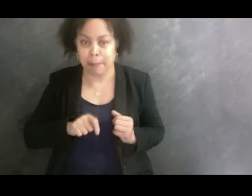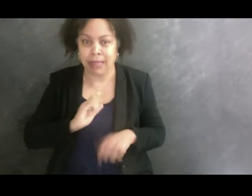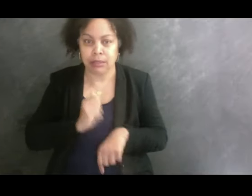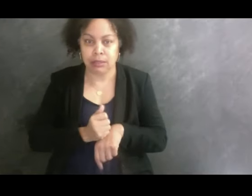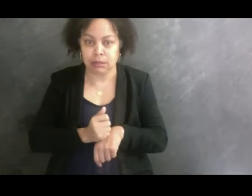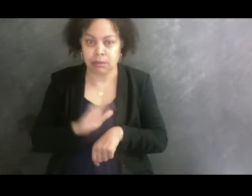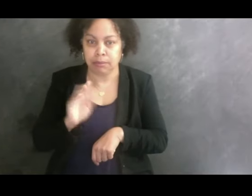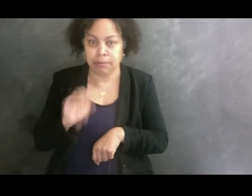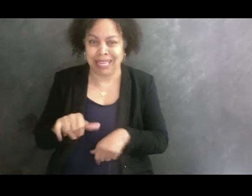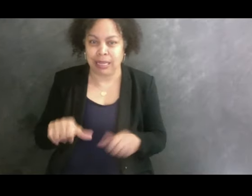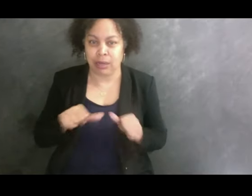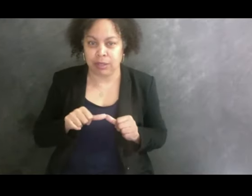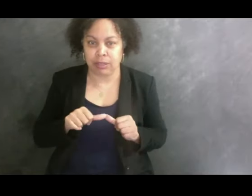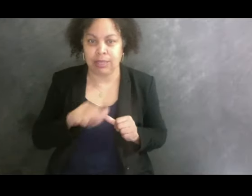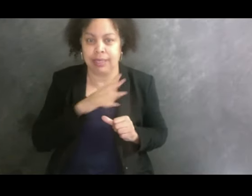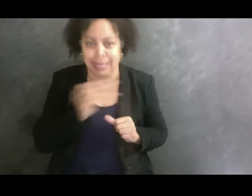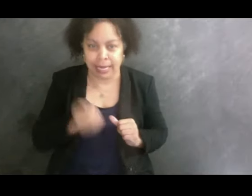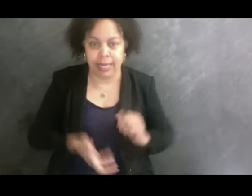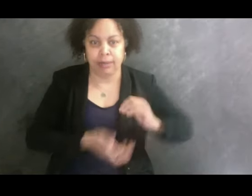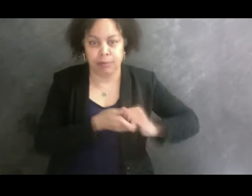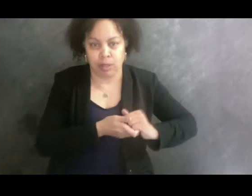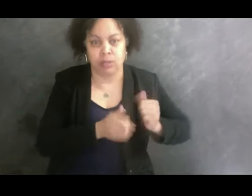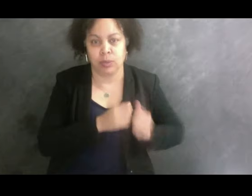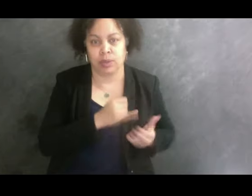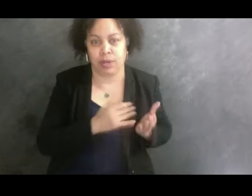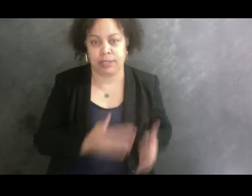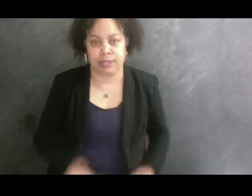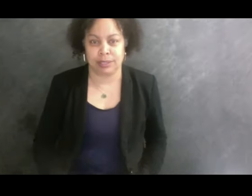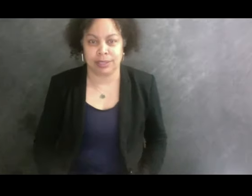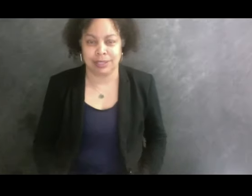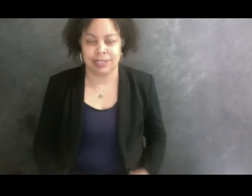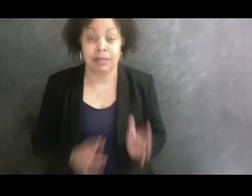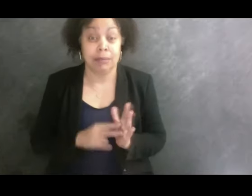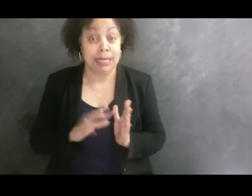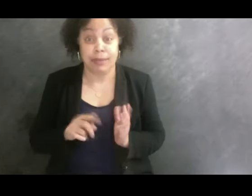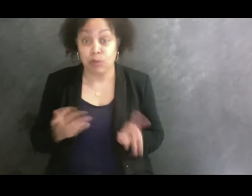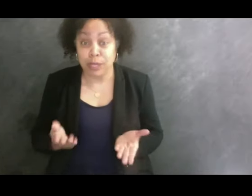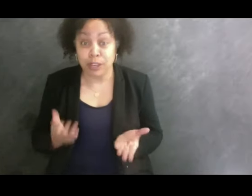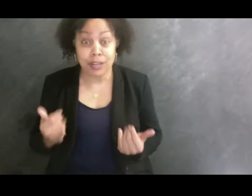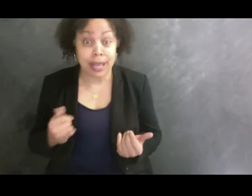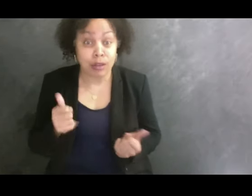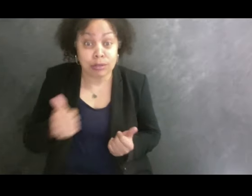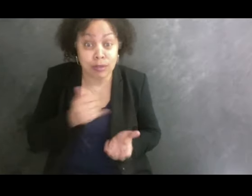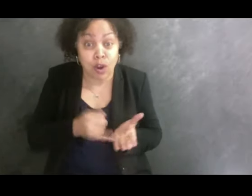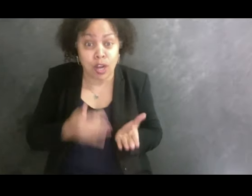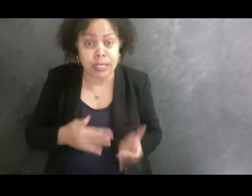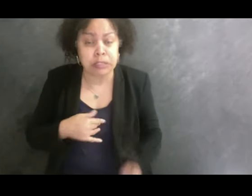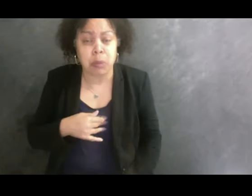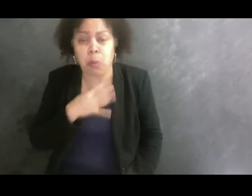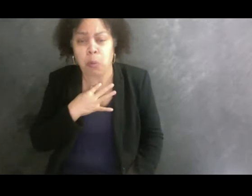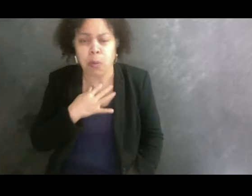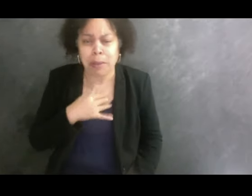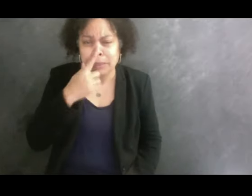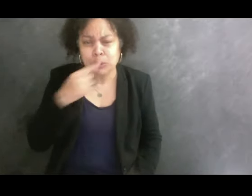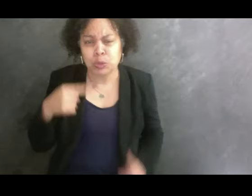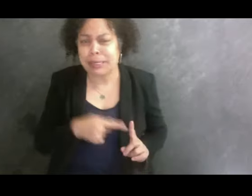are working with a lead artist. So if you're an artist right now who's in this info session, you might be interested in applying to Hewlett. To